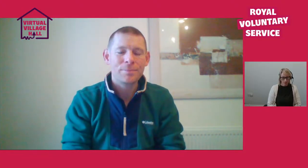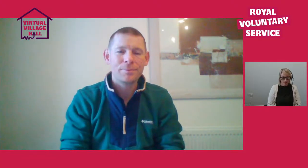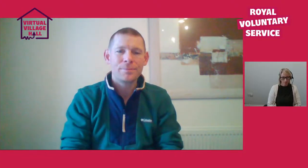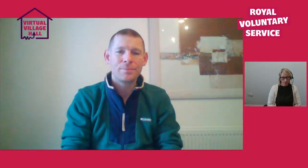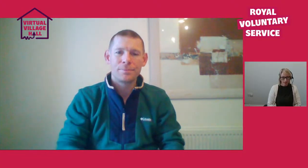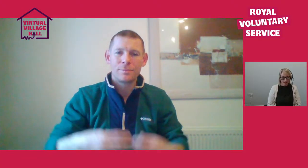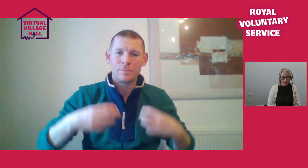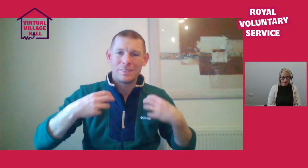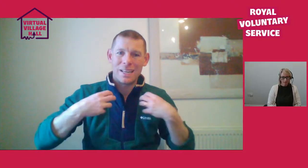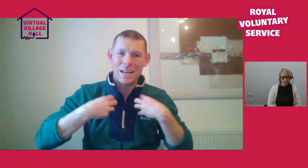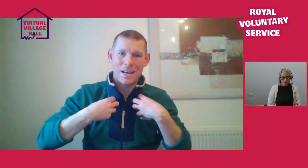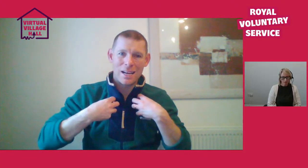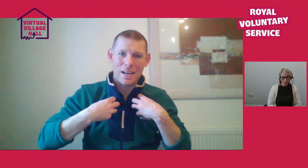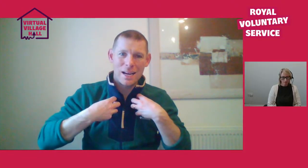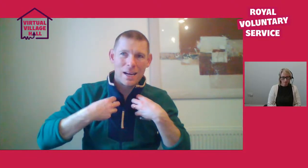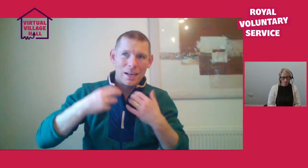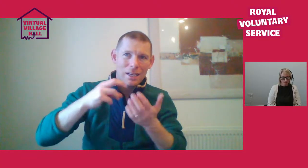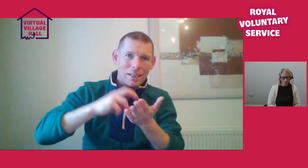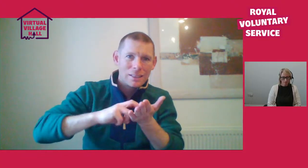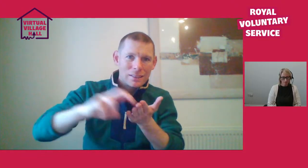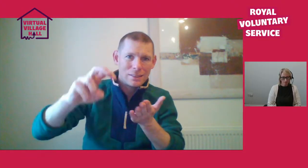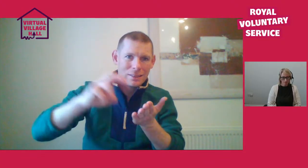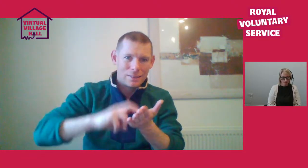Number 6 coming again.